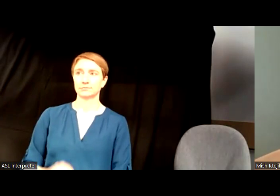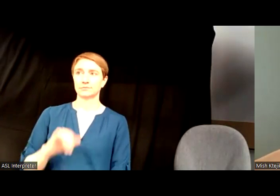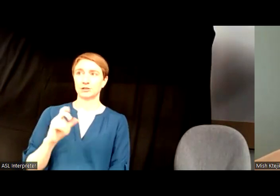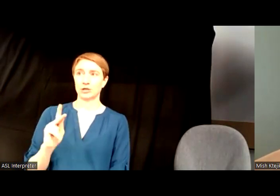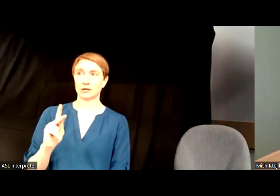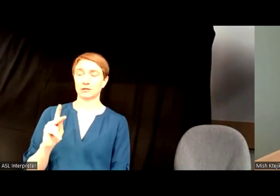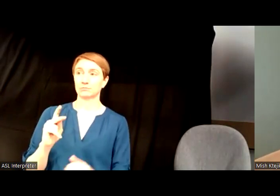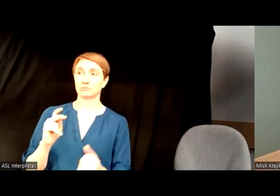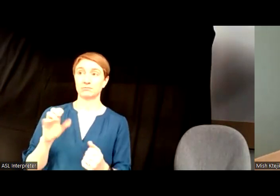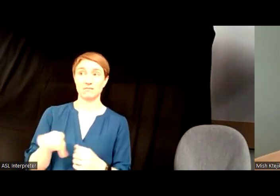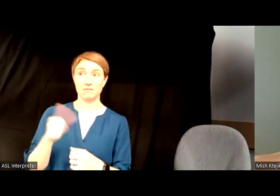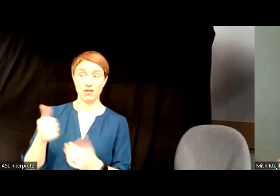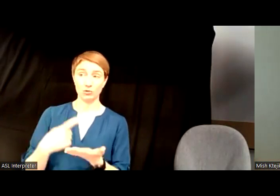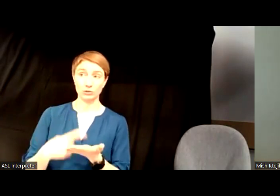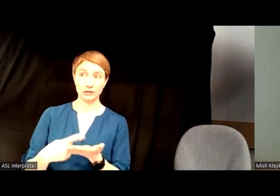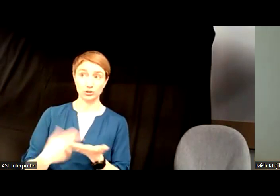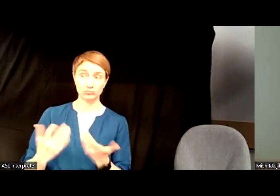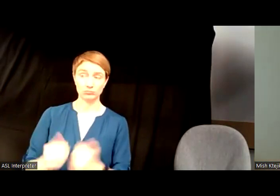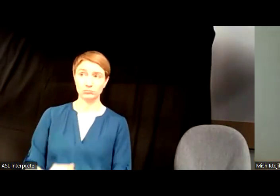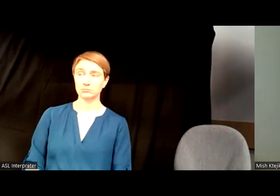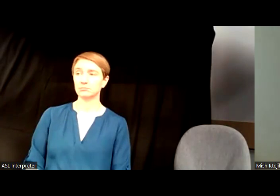Jack, okay. Any other discussion?